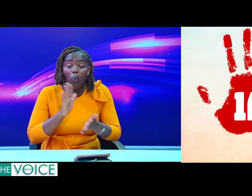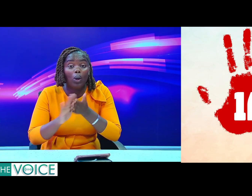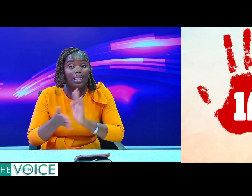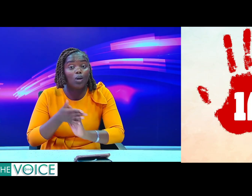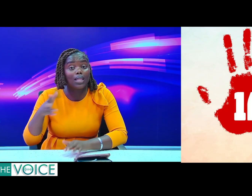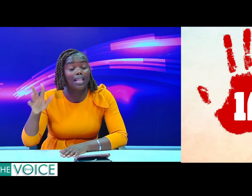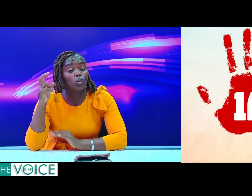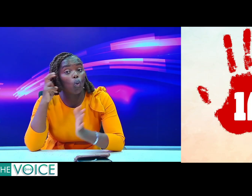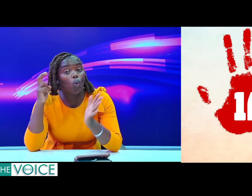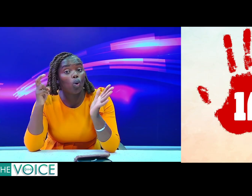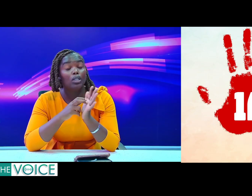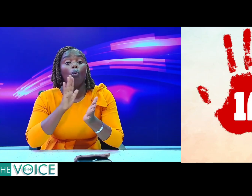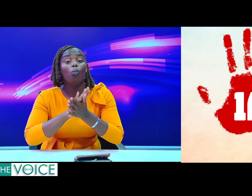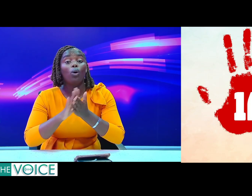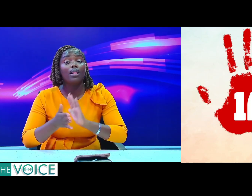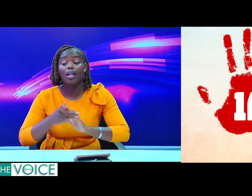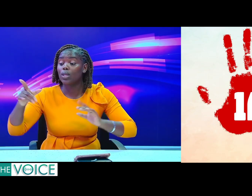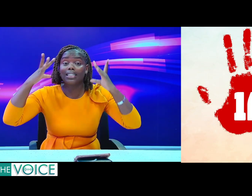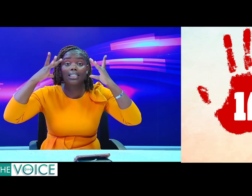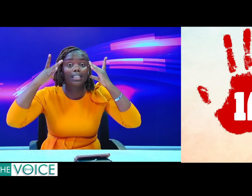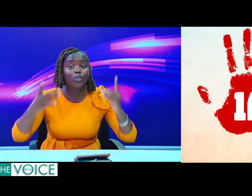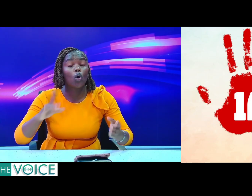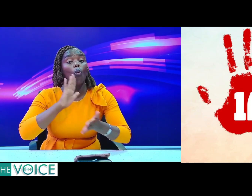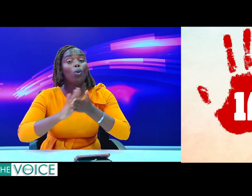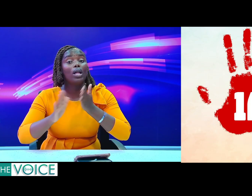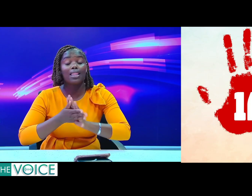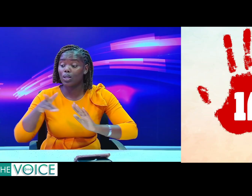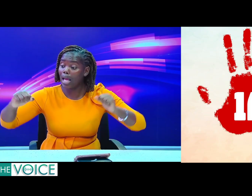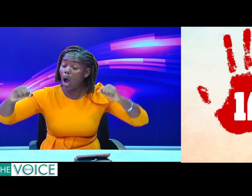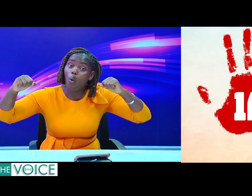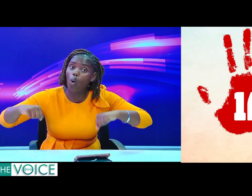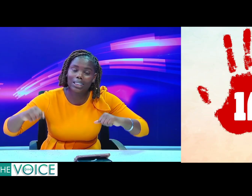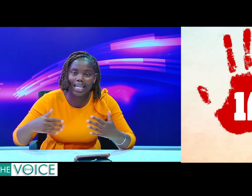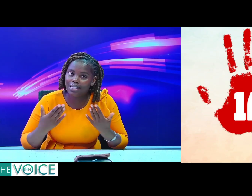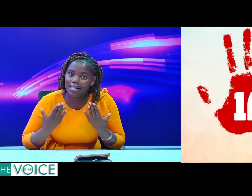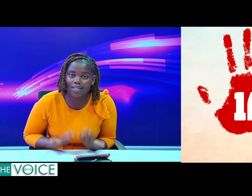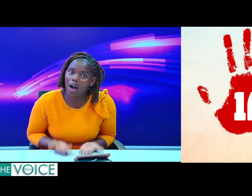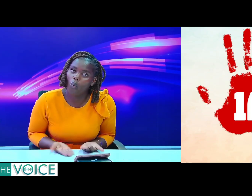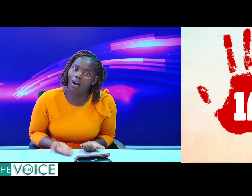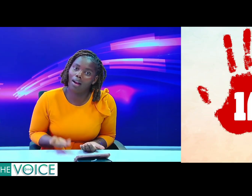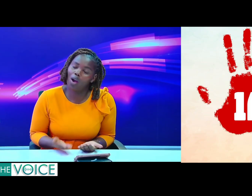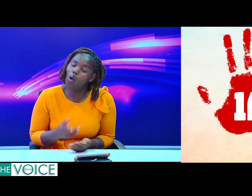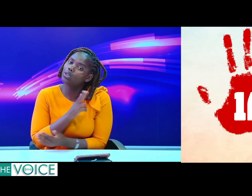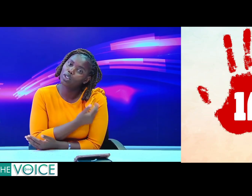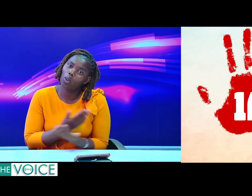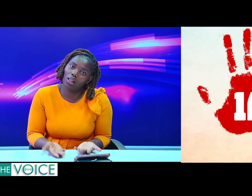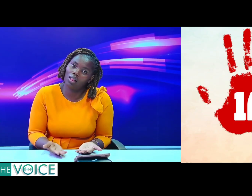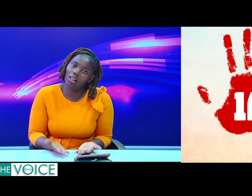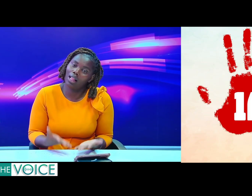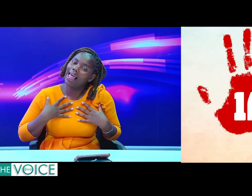have been done for vasectomy without them realizing, without their decision, without their consultation, or without them